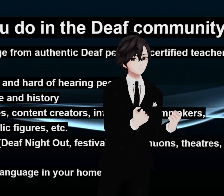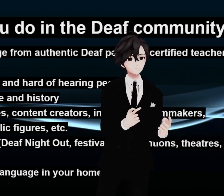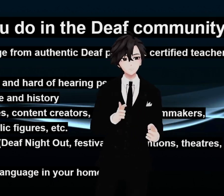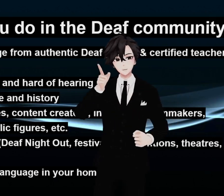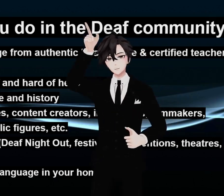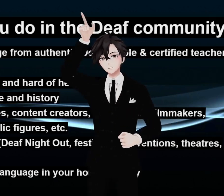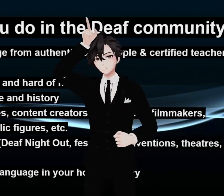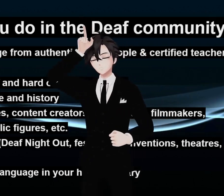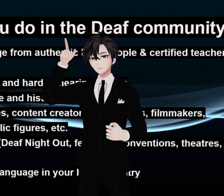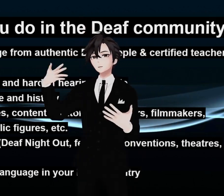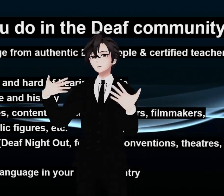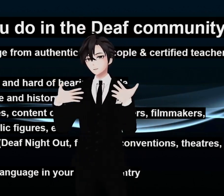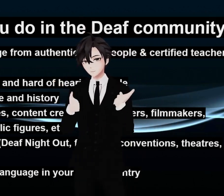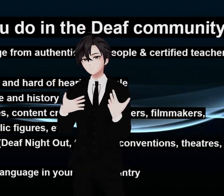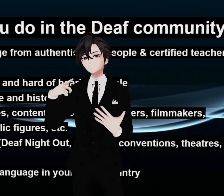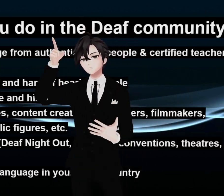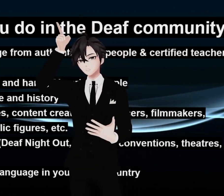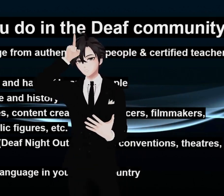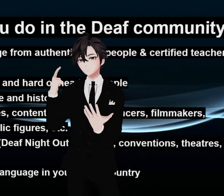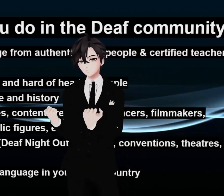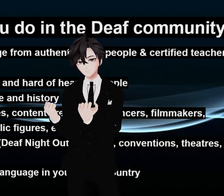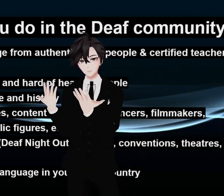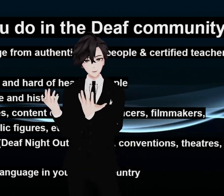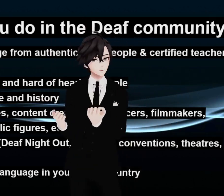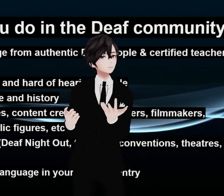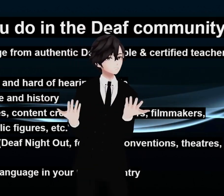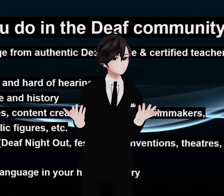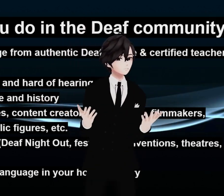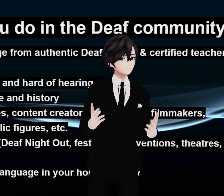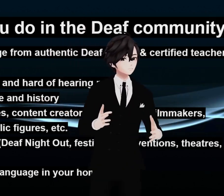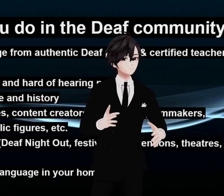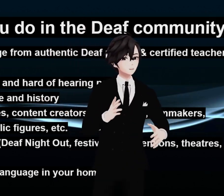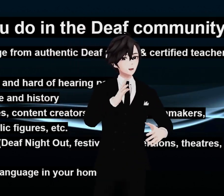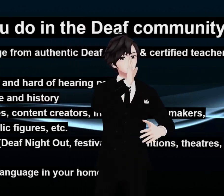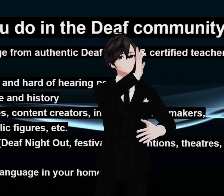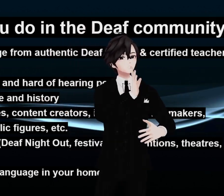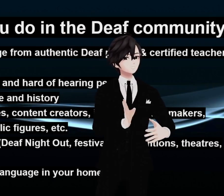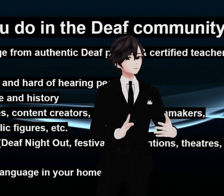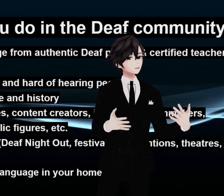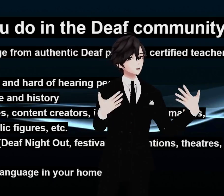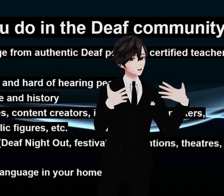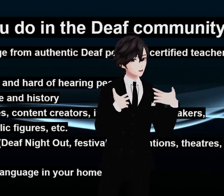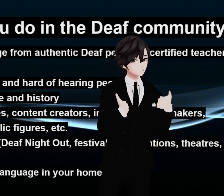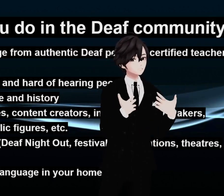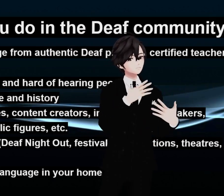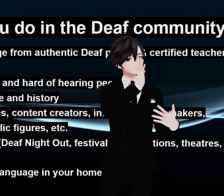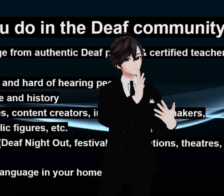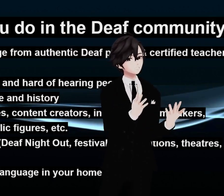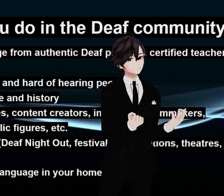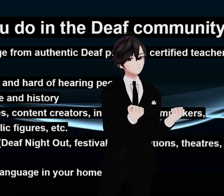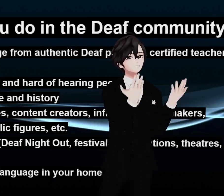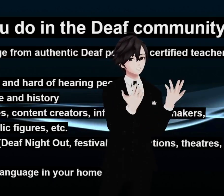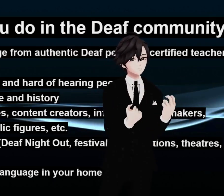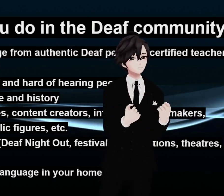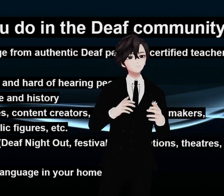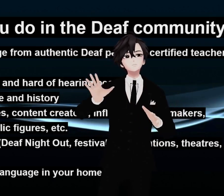Language. Germany has German Sign Language. Brazil has Brazilian Sign